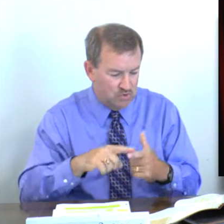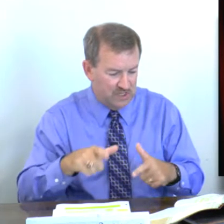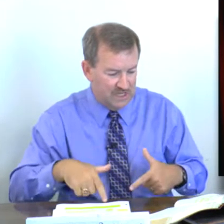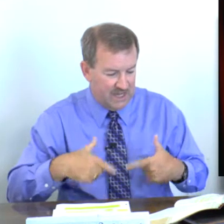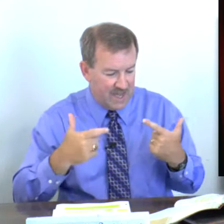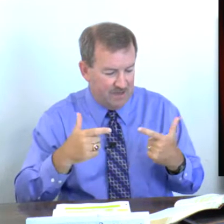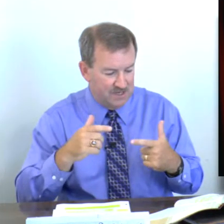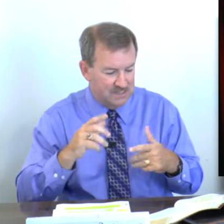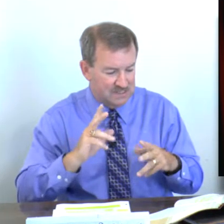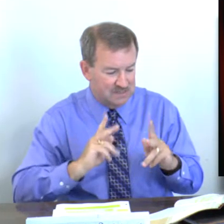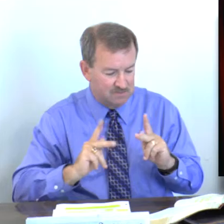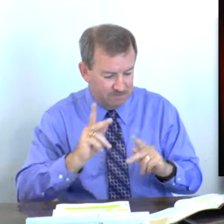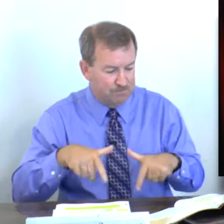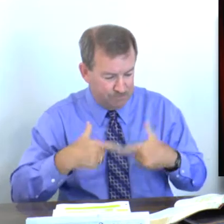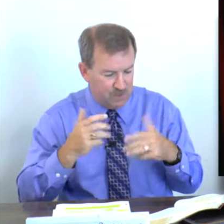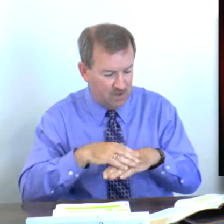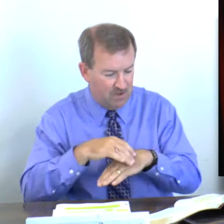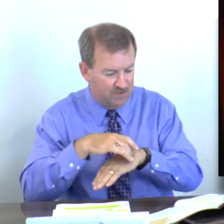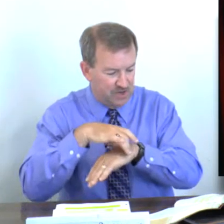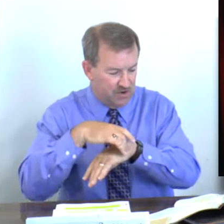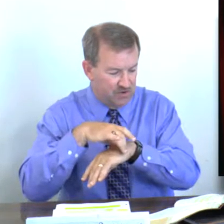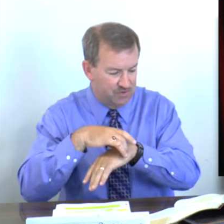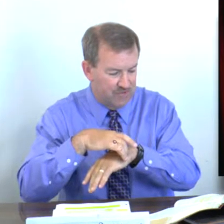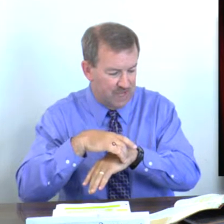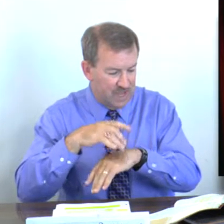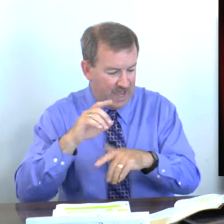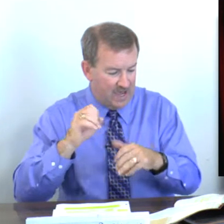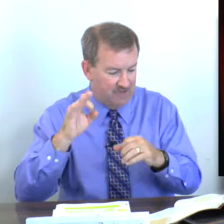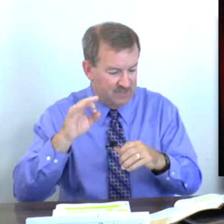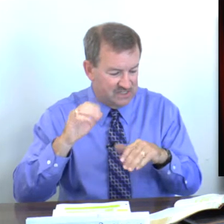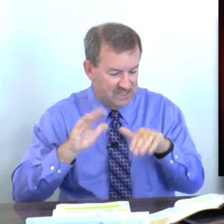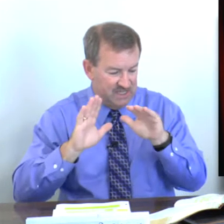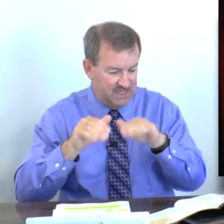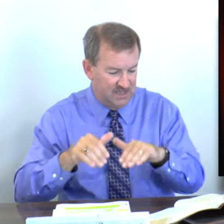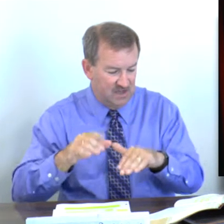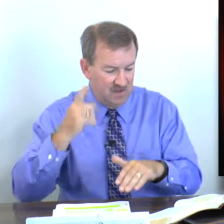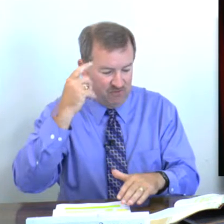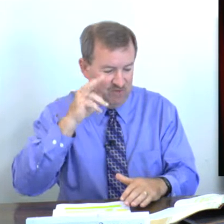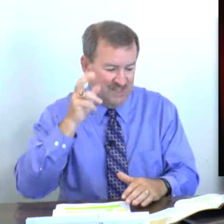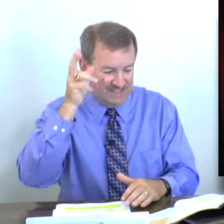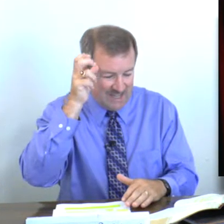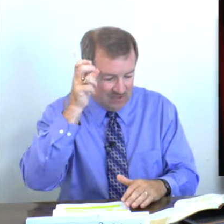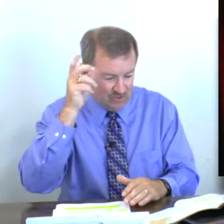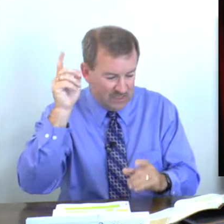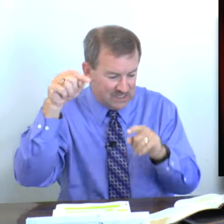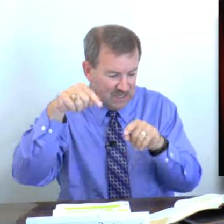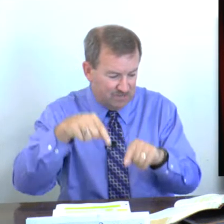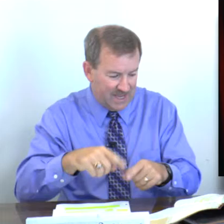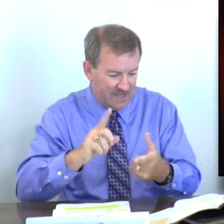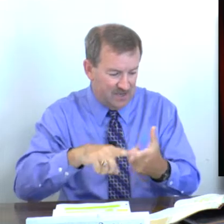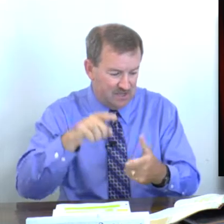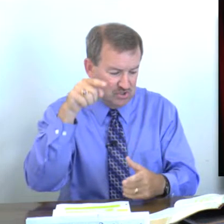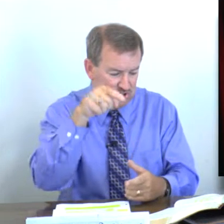the inhabitants of the earth and of the sea, for the devil is come down unto